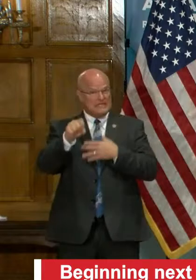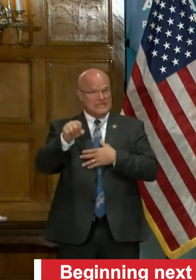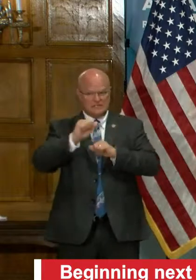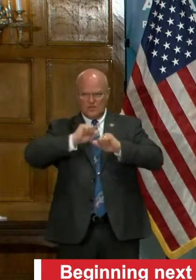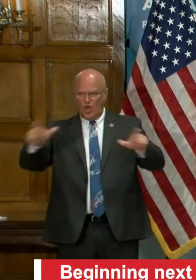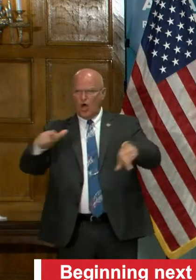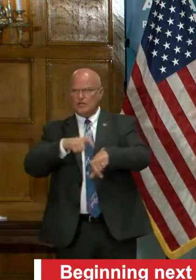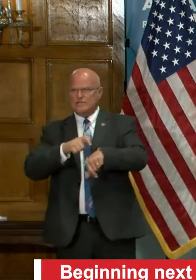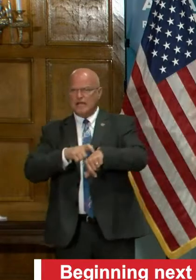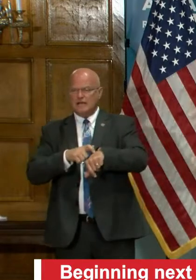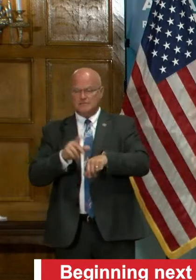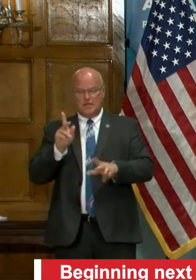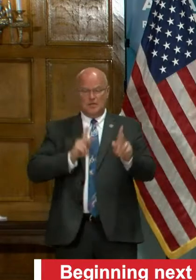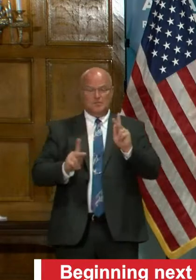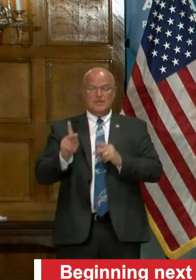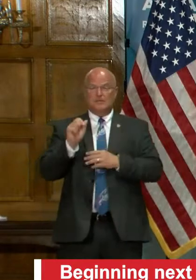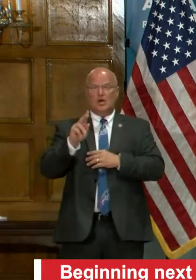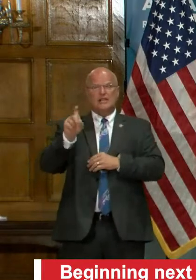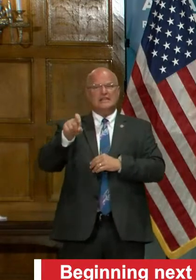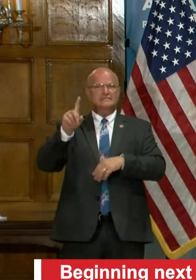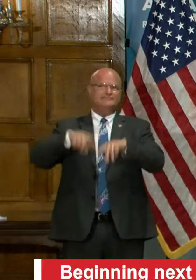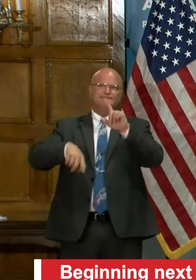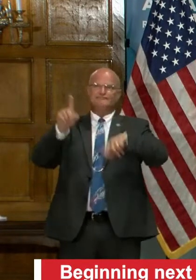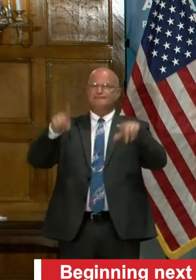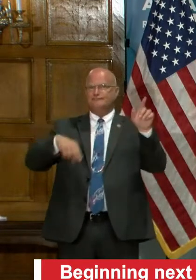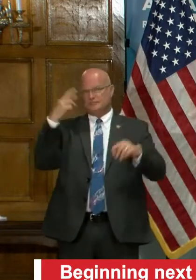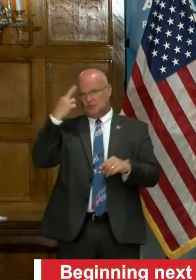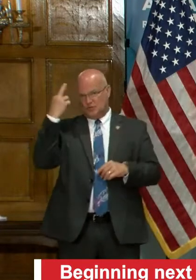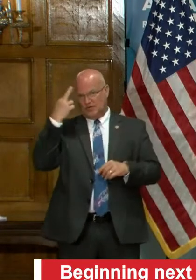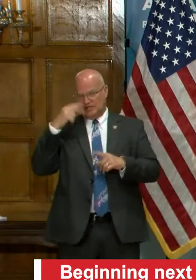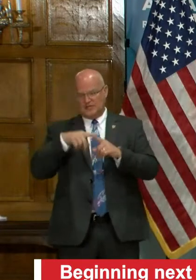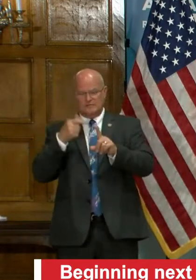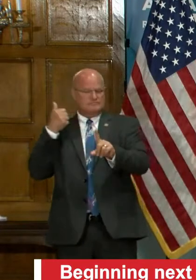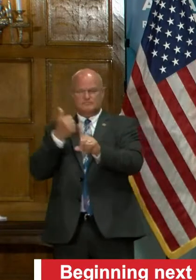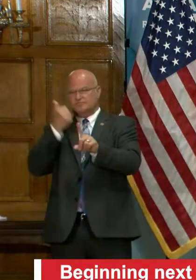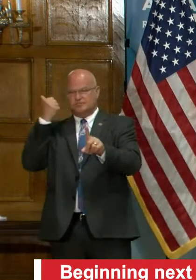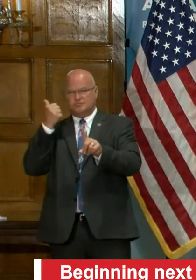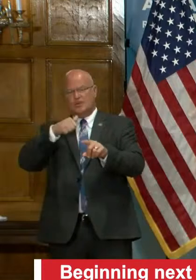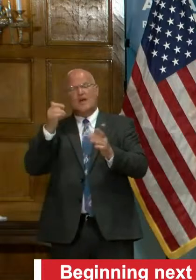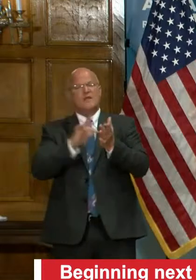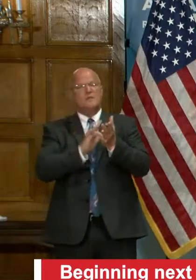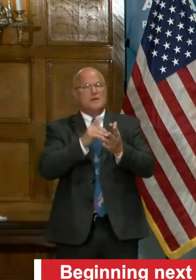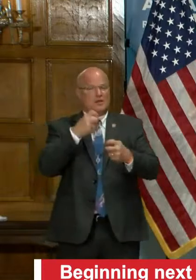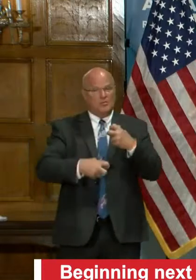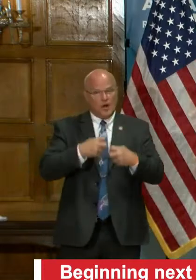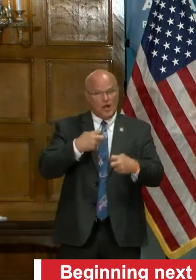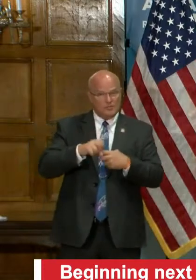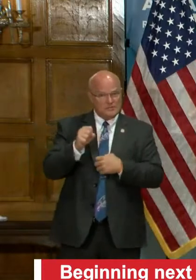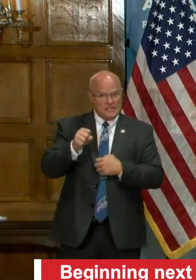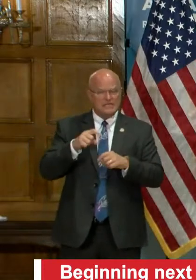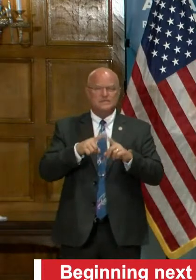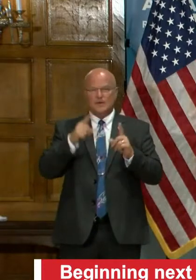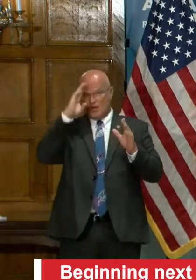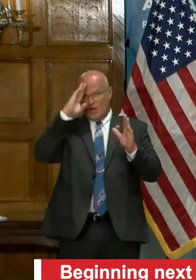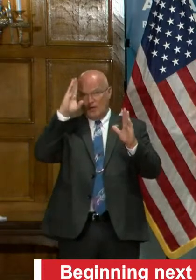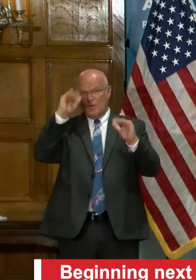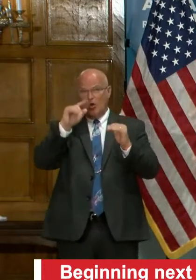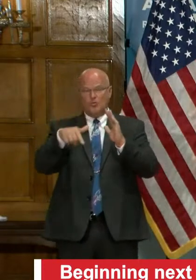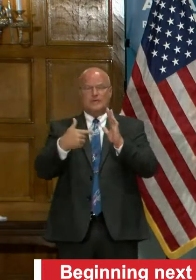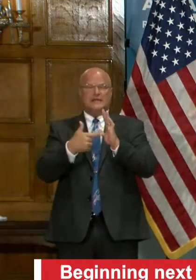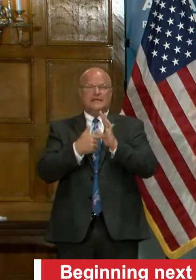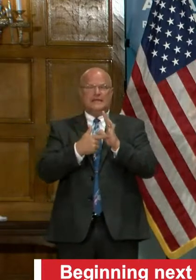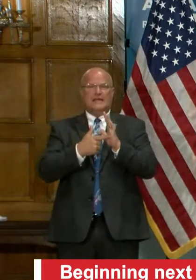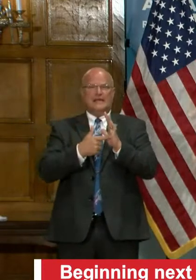all times because Arkansans need blood for a variety of reasons, either trauma or other medical conditions. What I'm hoping that